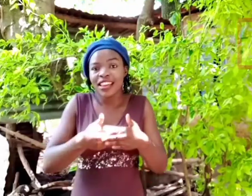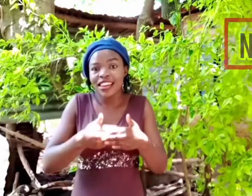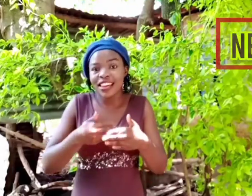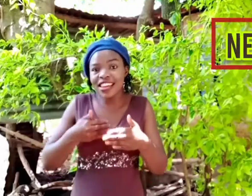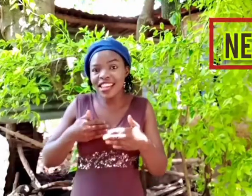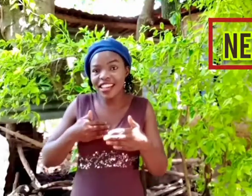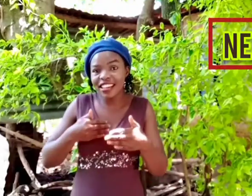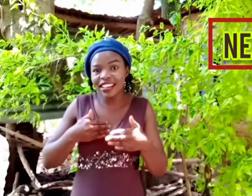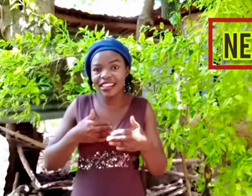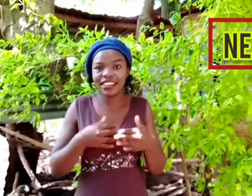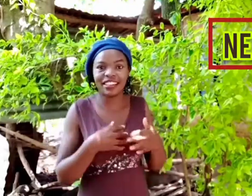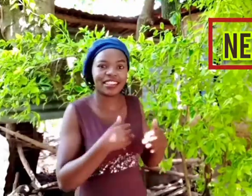Near.